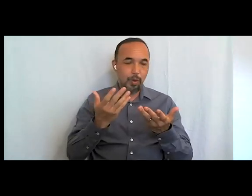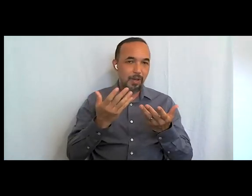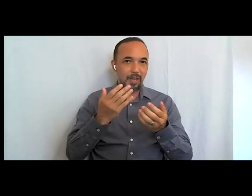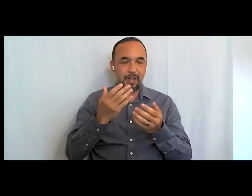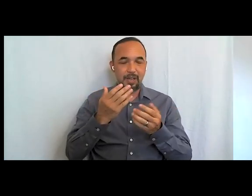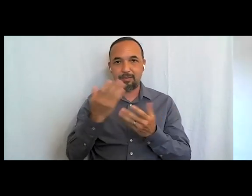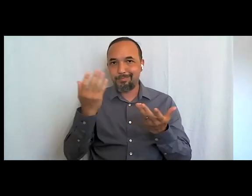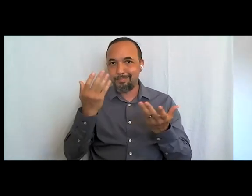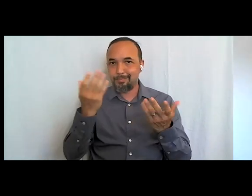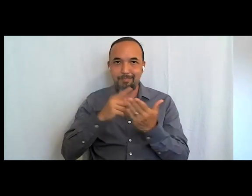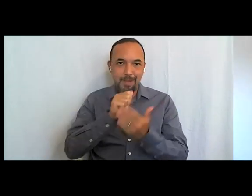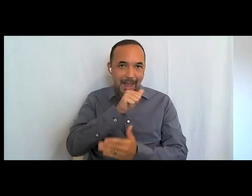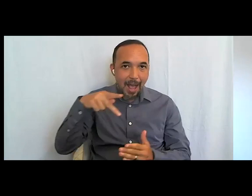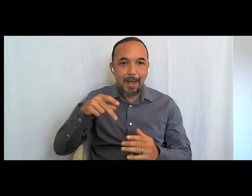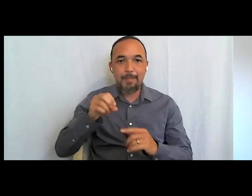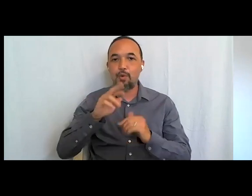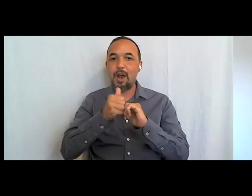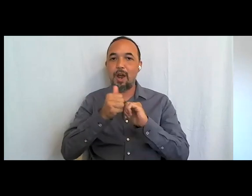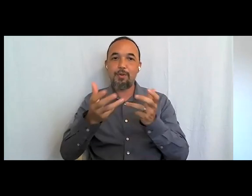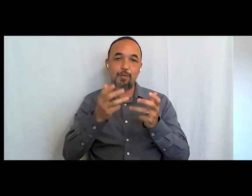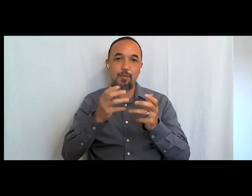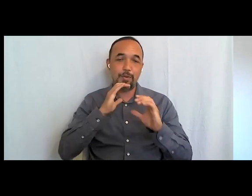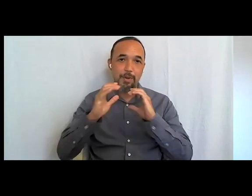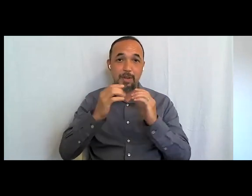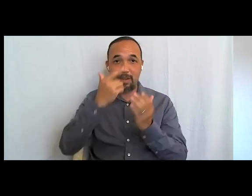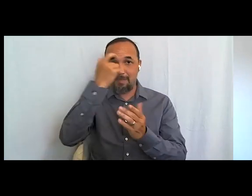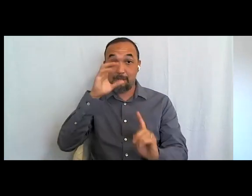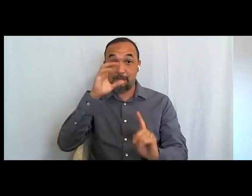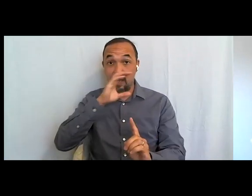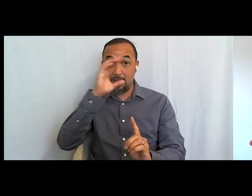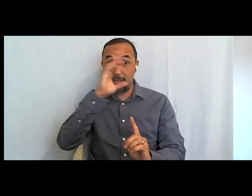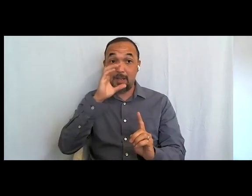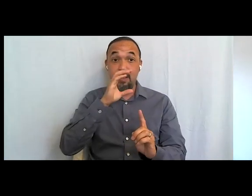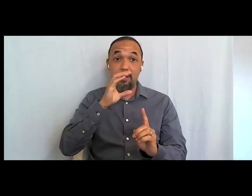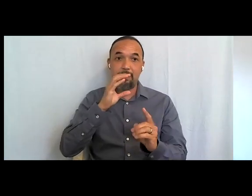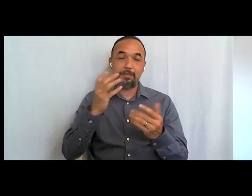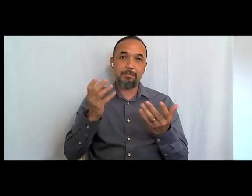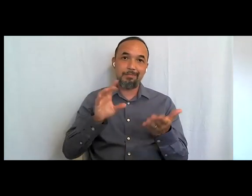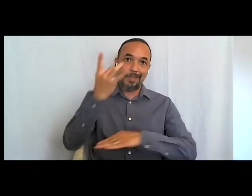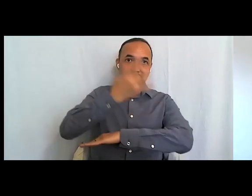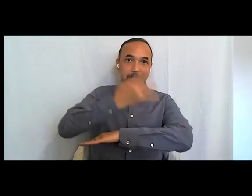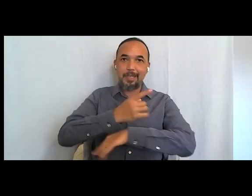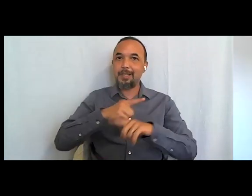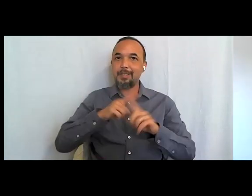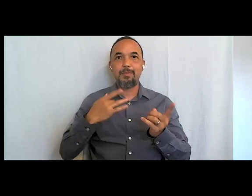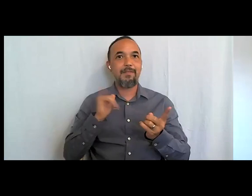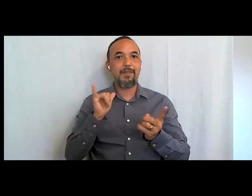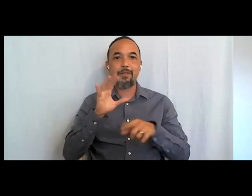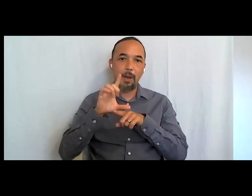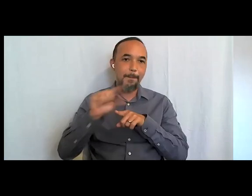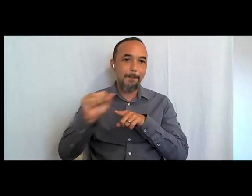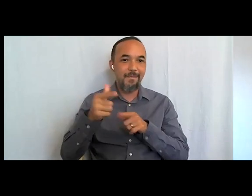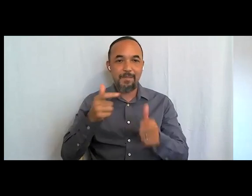So because the hunt is, I mean, it's 8 days, but it feels like it goes by quickly. And then alternately,